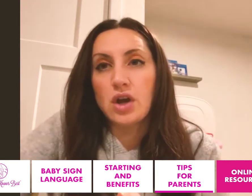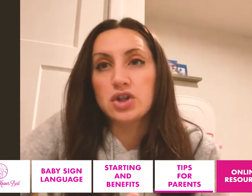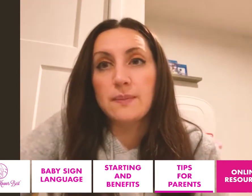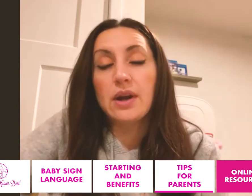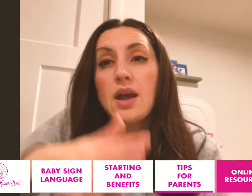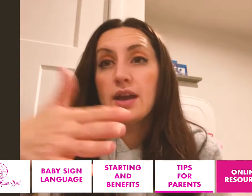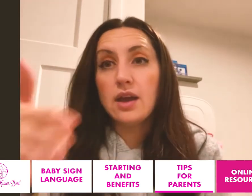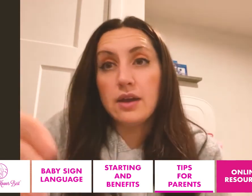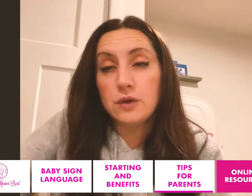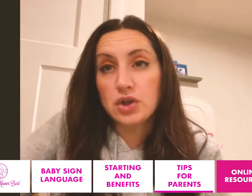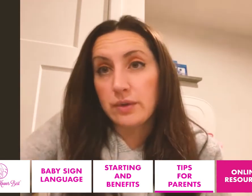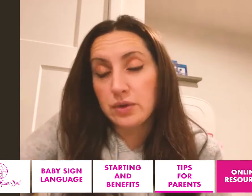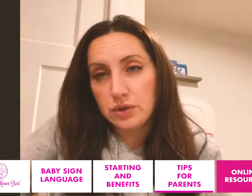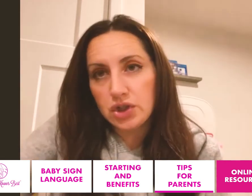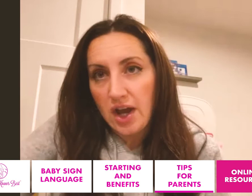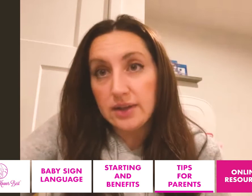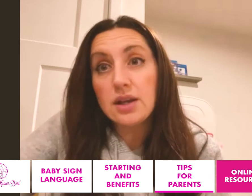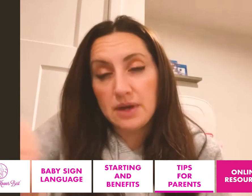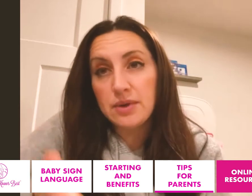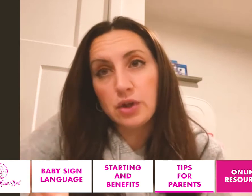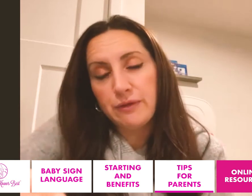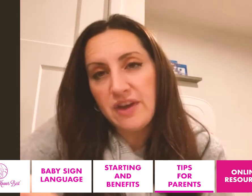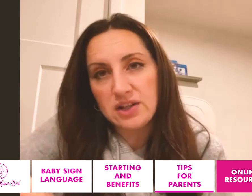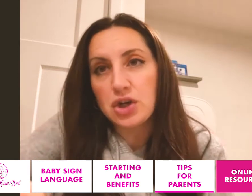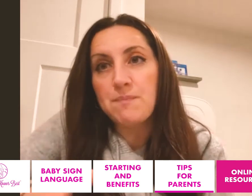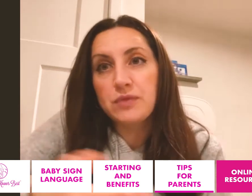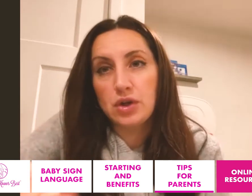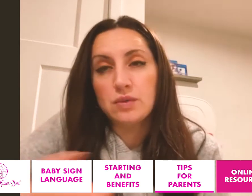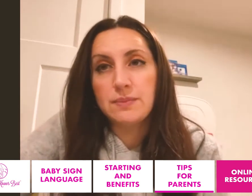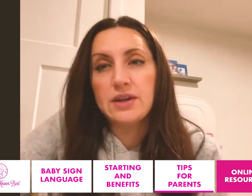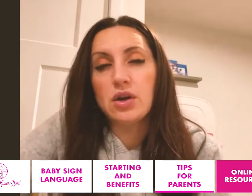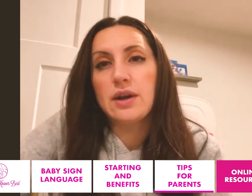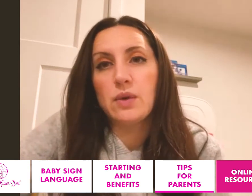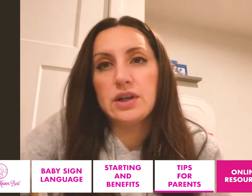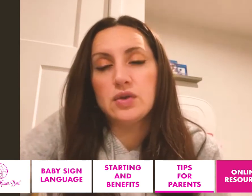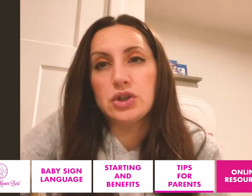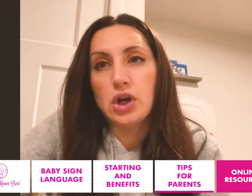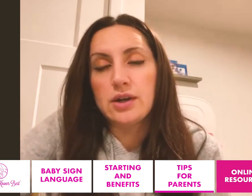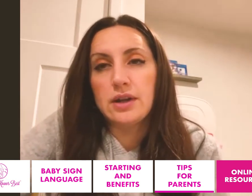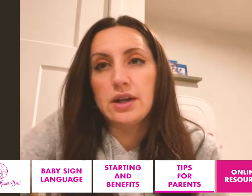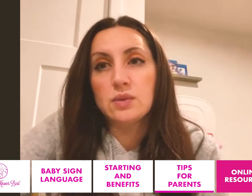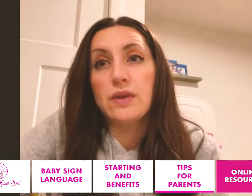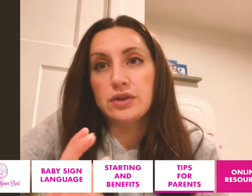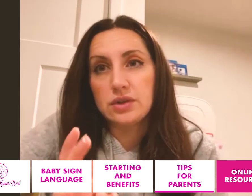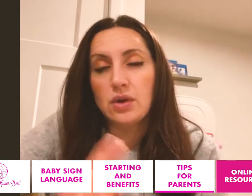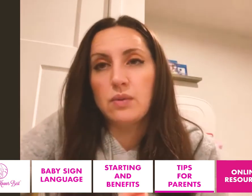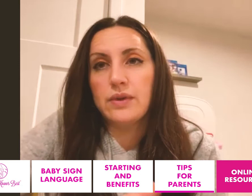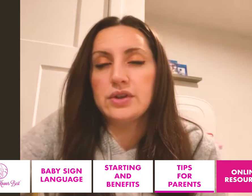introduction. But if you start with an older child, it might be a little bit faster, depending on at what age you start and what they're taking